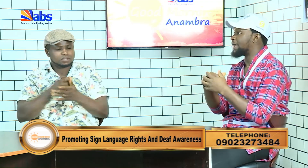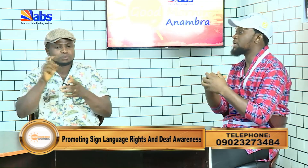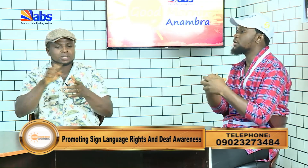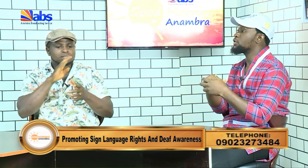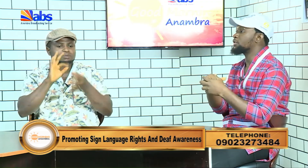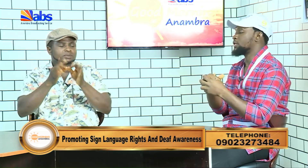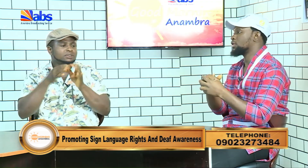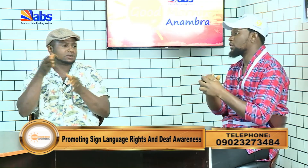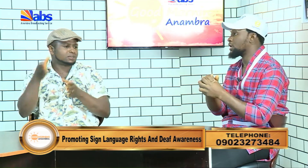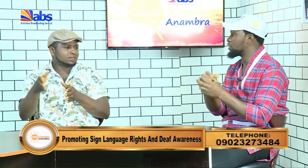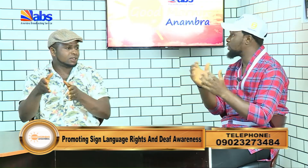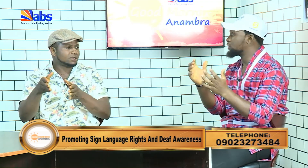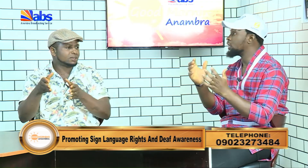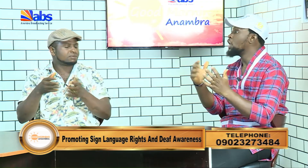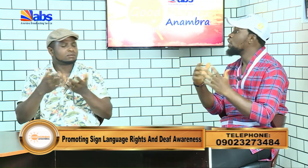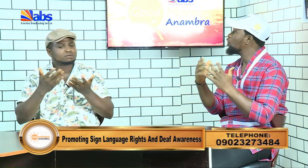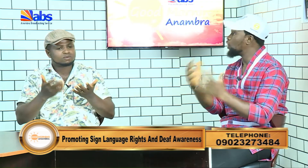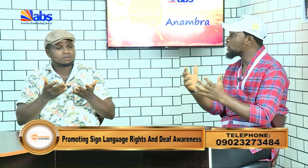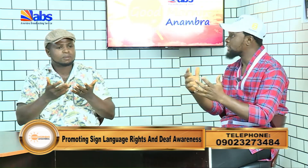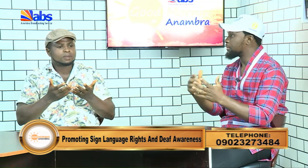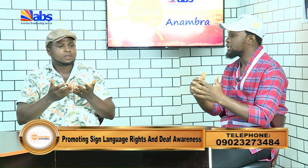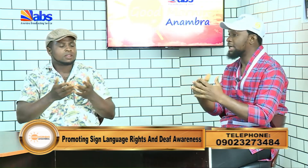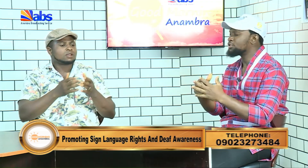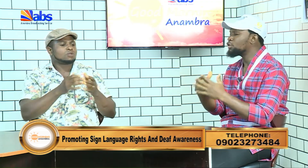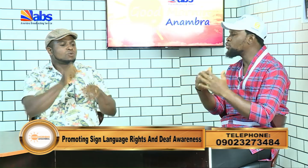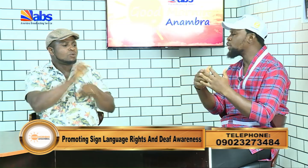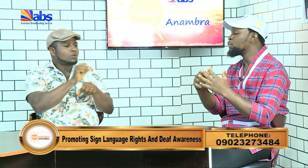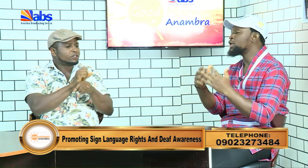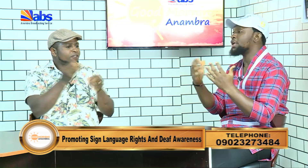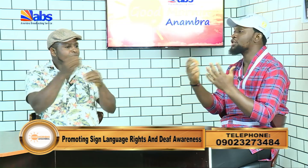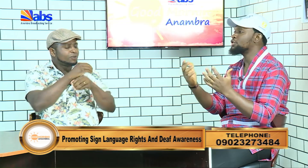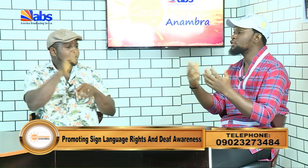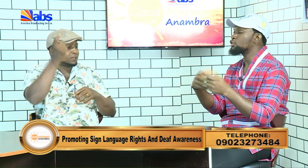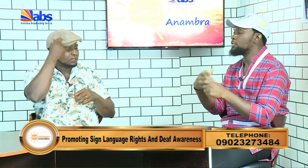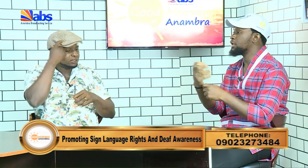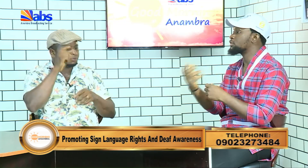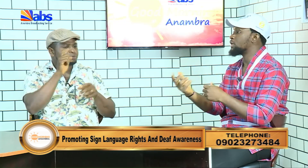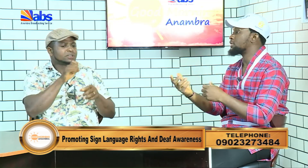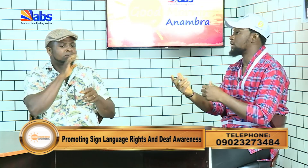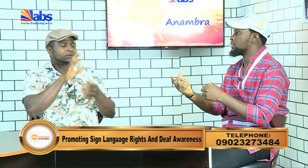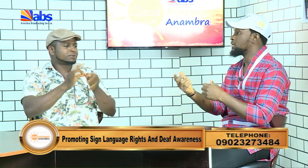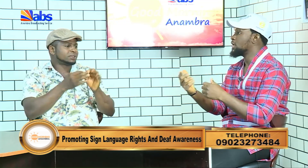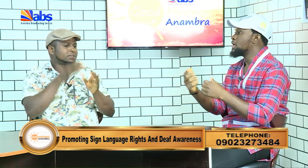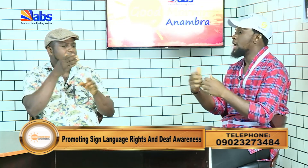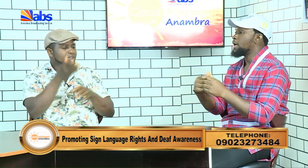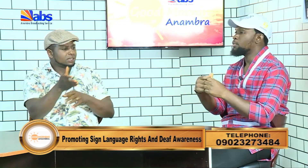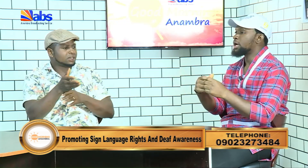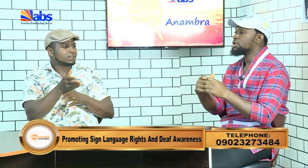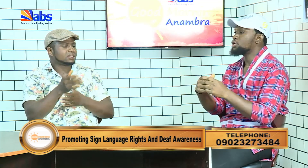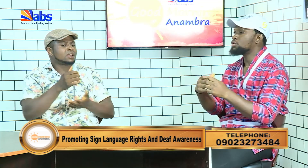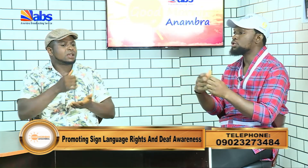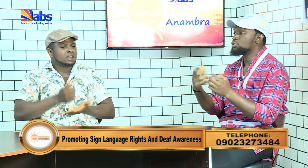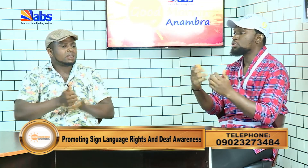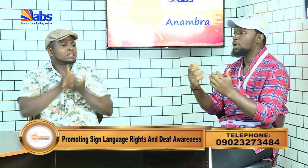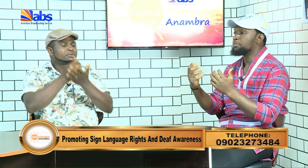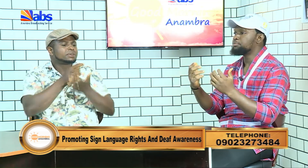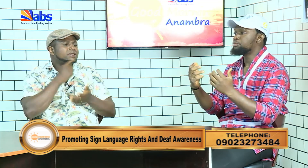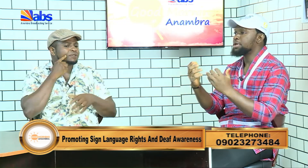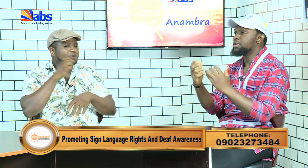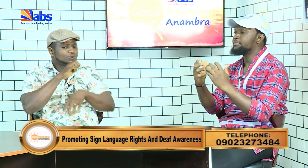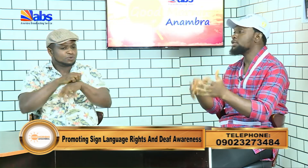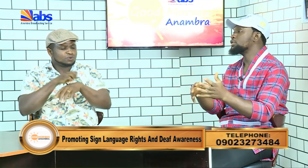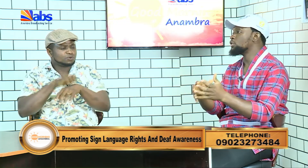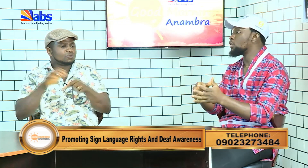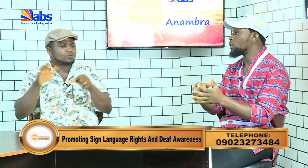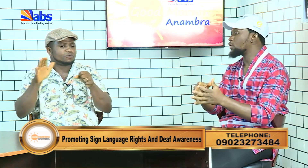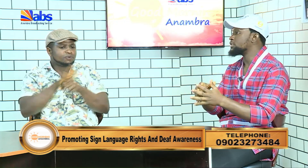ourselves are making use of the technology a long time, because that's the only way we can use to communicate to ourselves, and we can use to